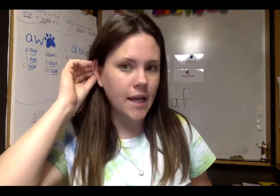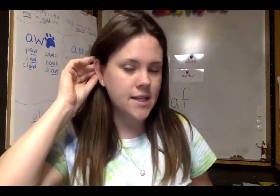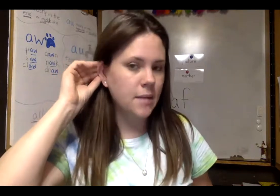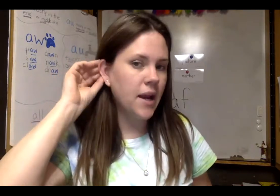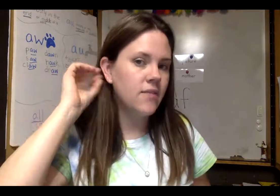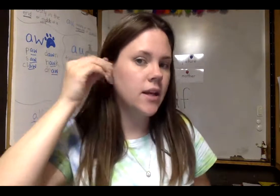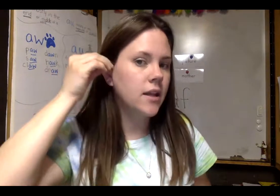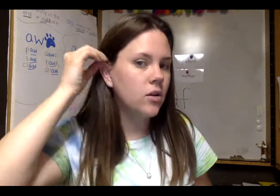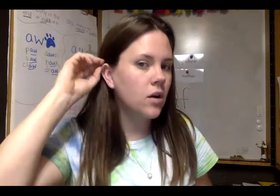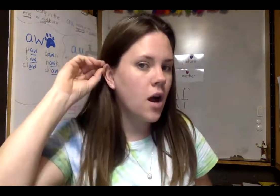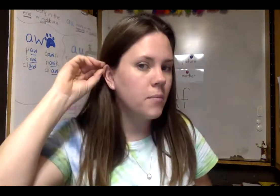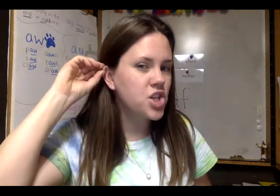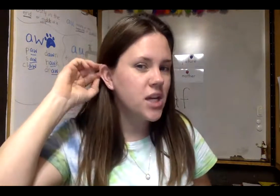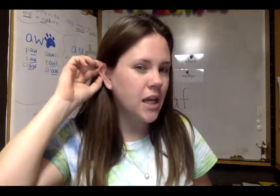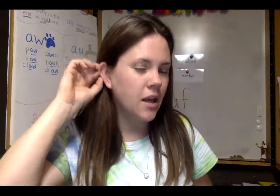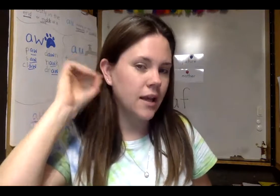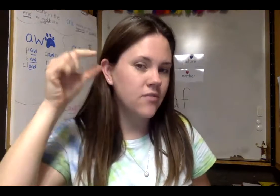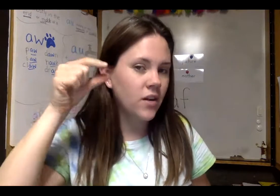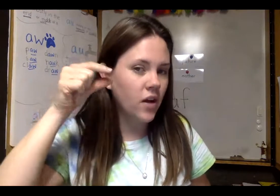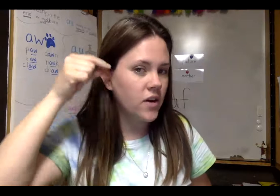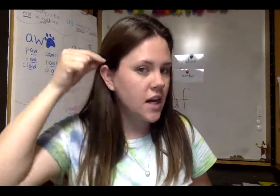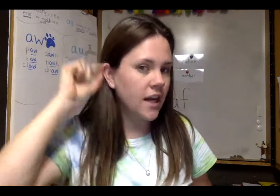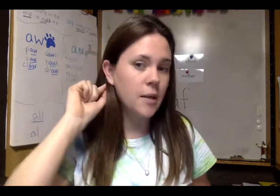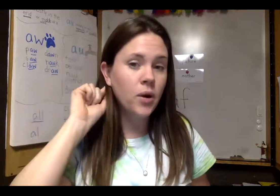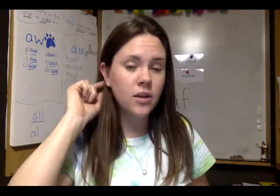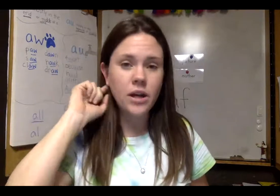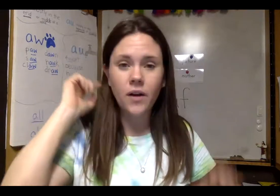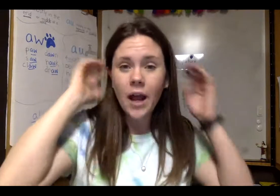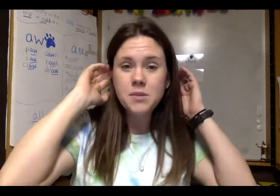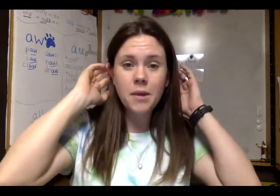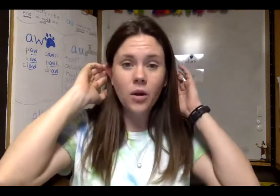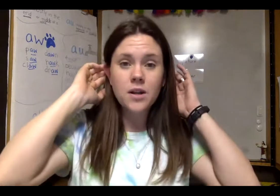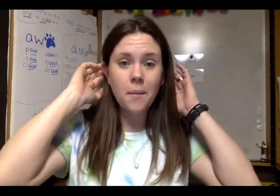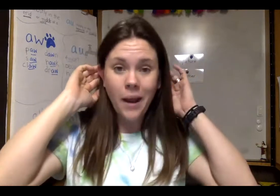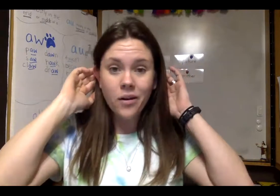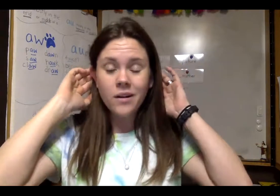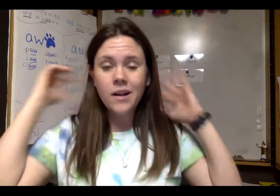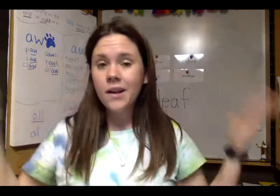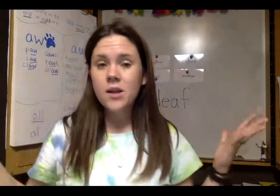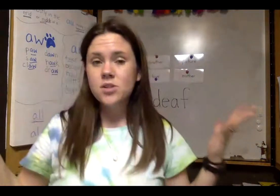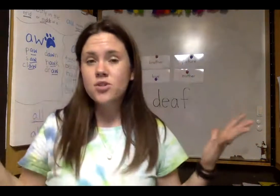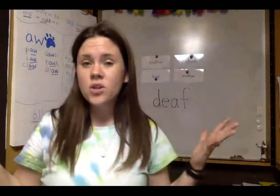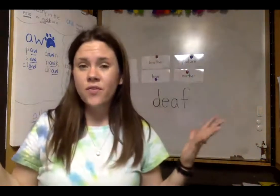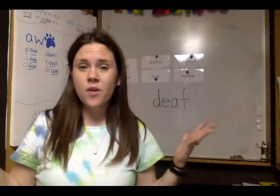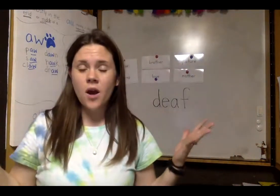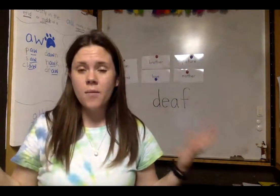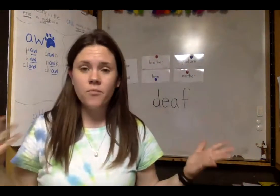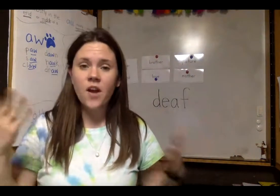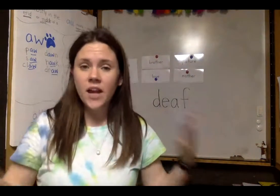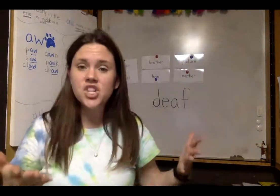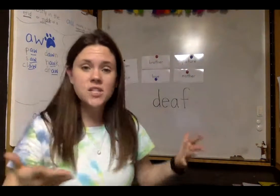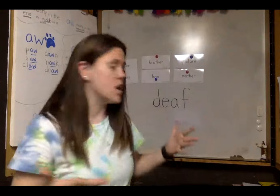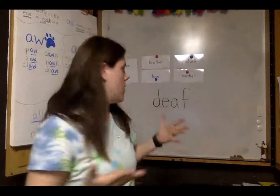hearing aids. Like they might have like a little machine, like very, very, very tiny, and they put it in their ear and it helps them hear better. So there's all